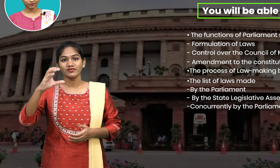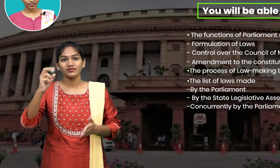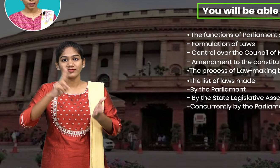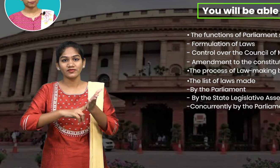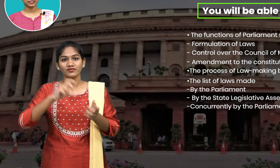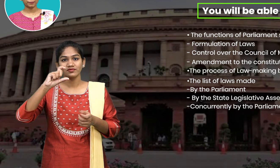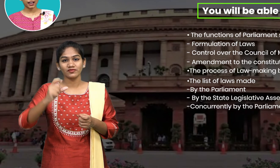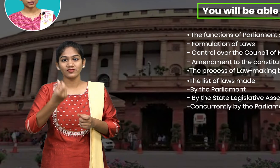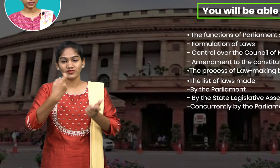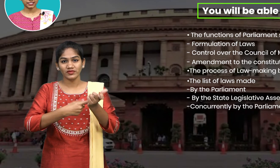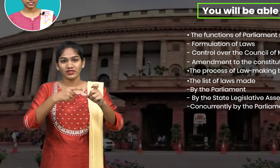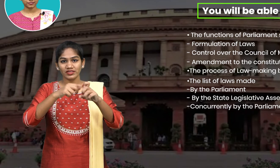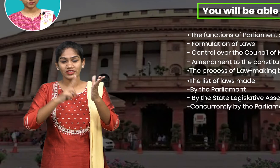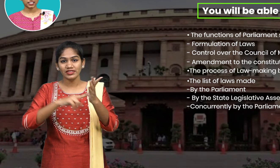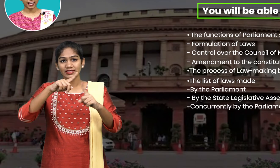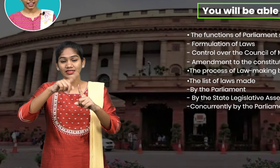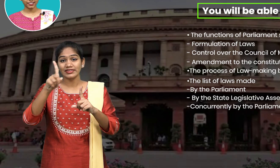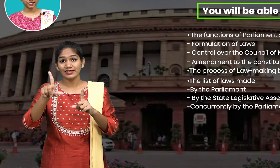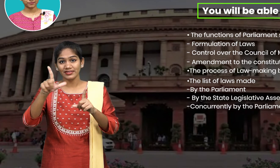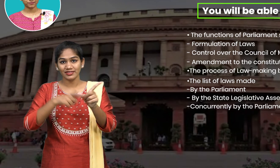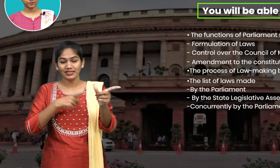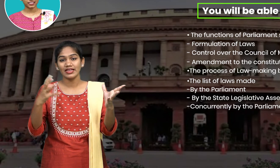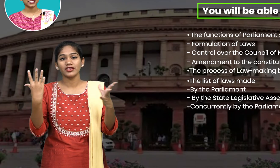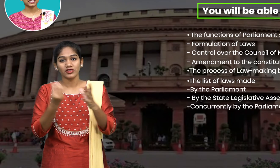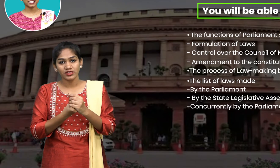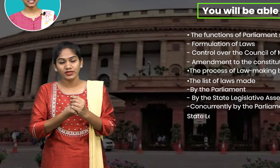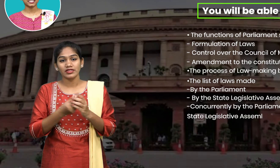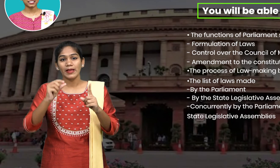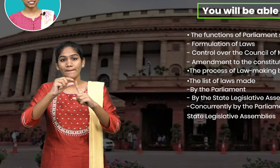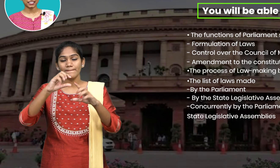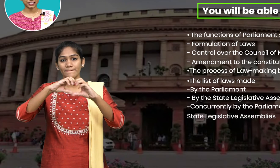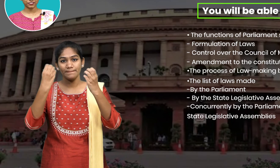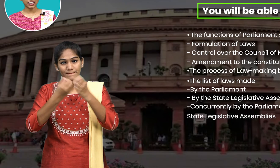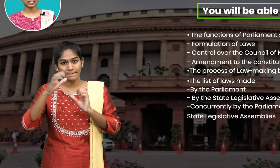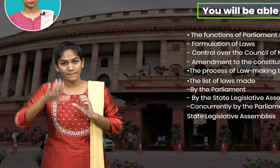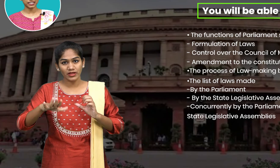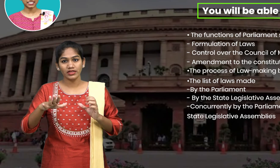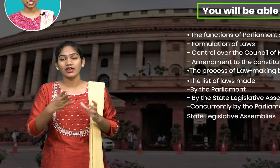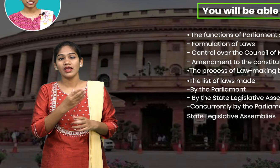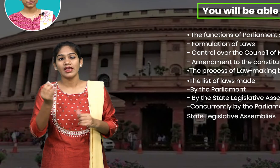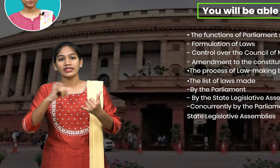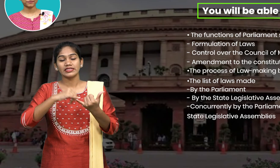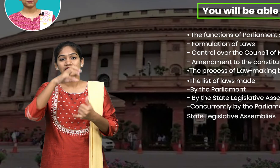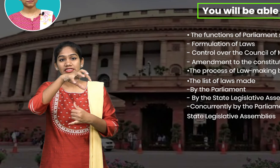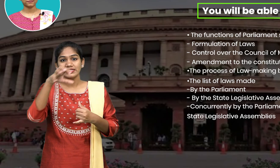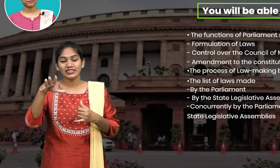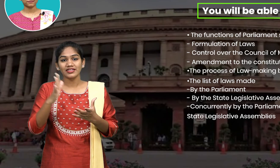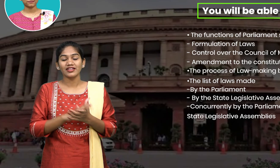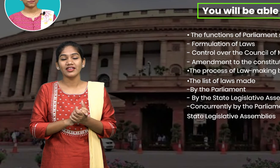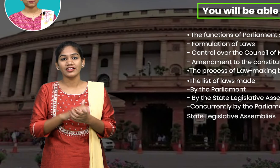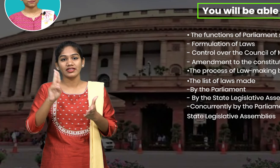Concurrently, by the Parliament and the state legislative assemblies.